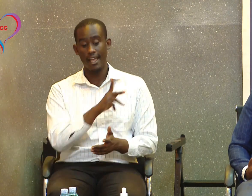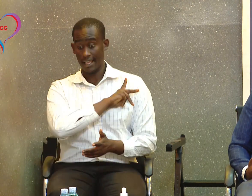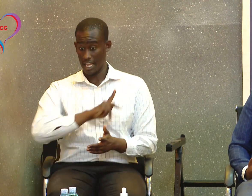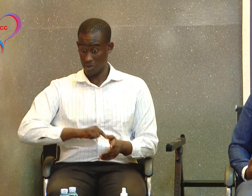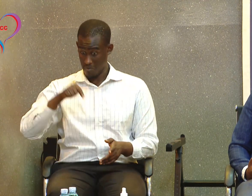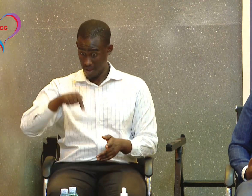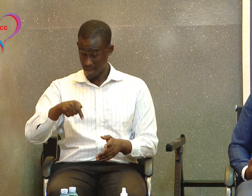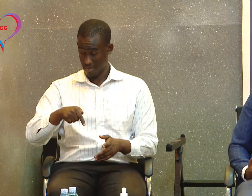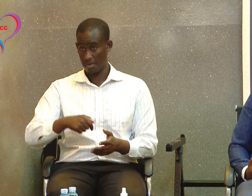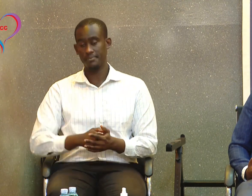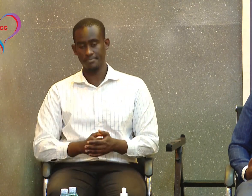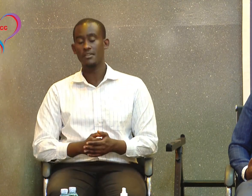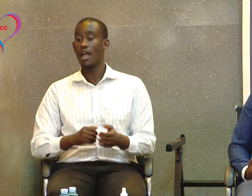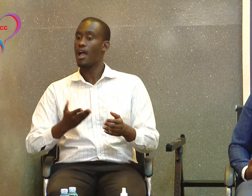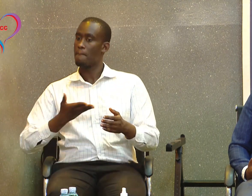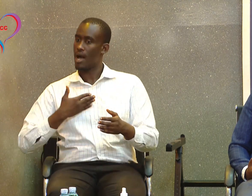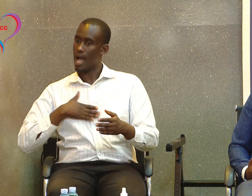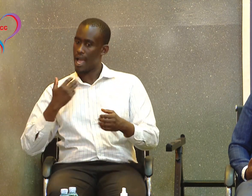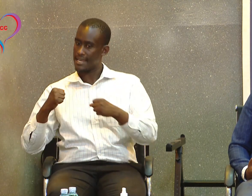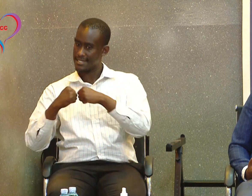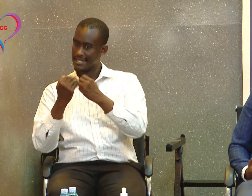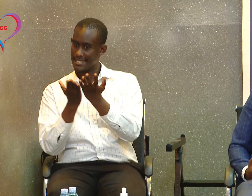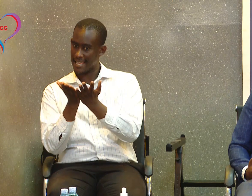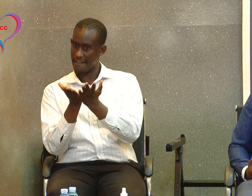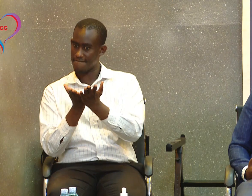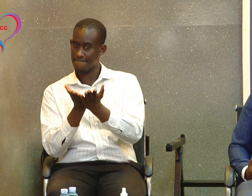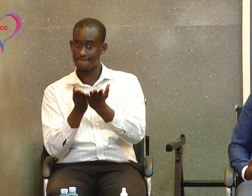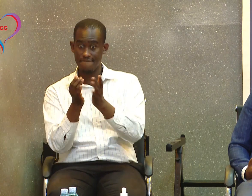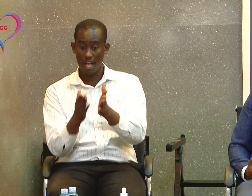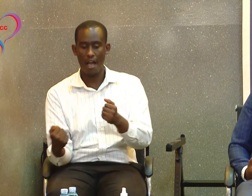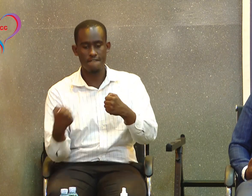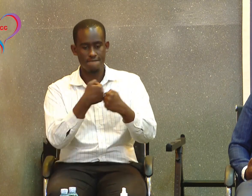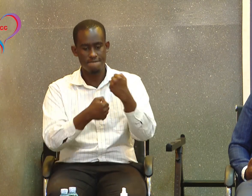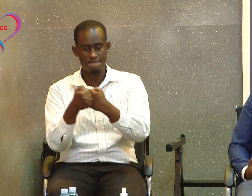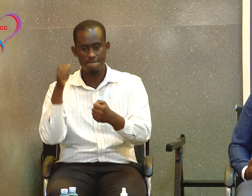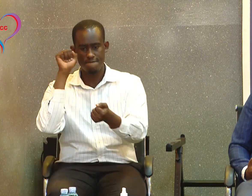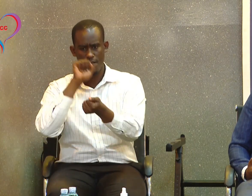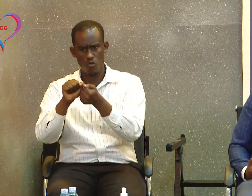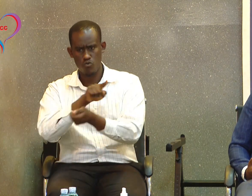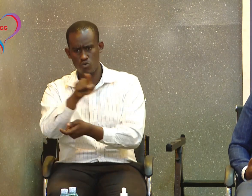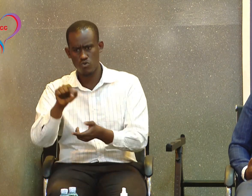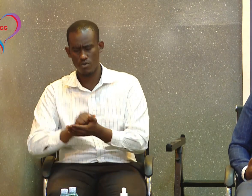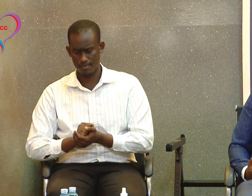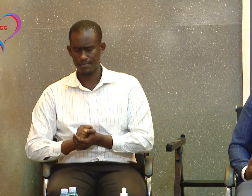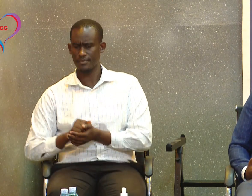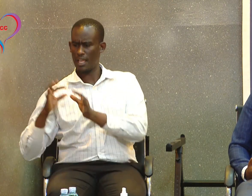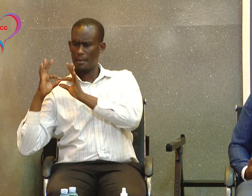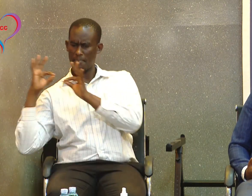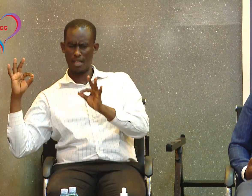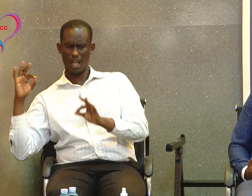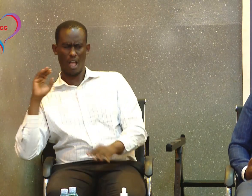bwange bubadde bwa mu nsi muno abasajja bange bandize ne balwana ne bakusaanyaawo. Then Pilate asked the verse 37. He